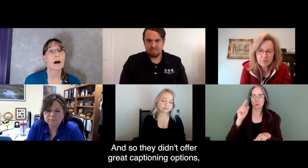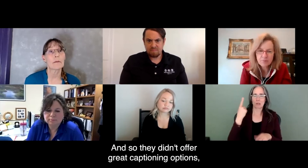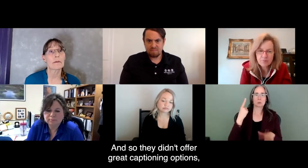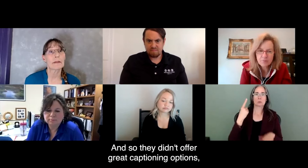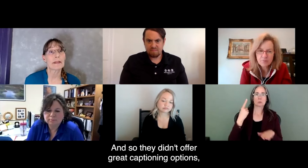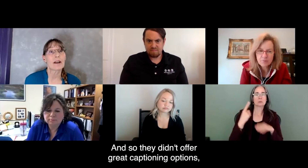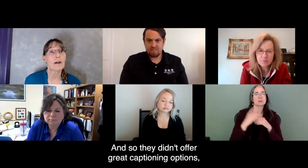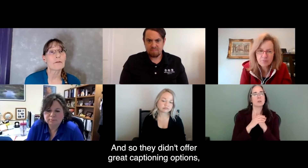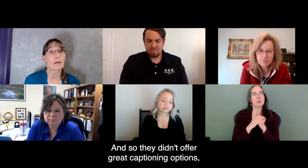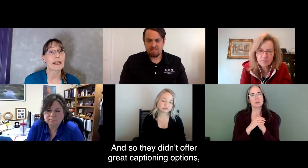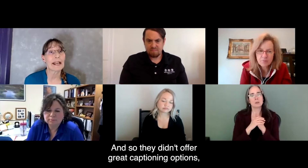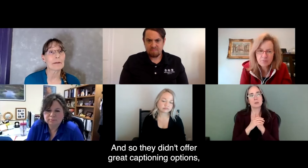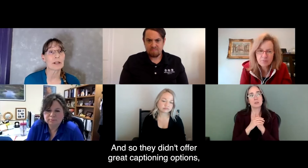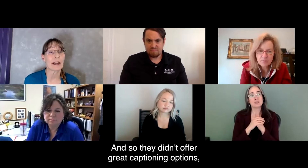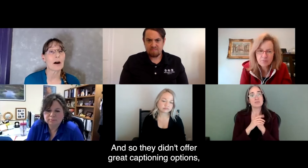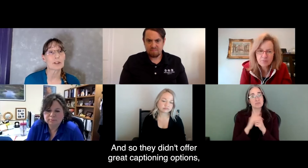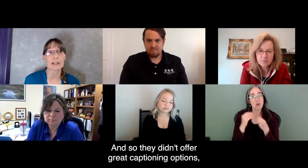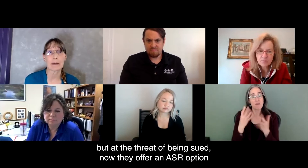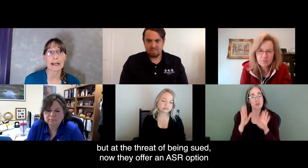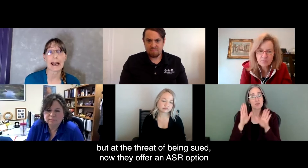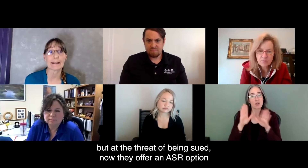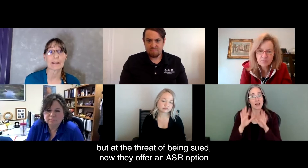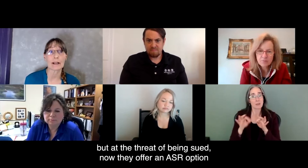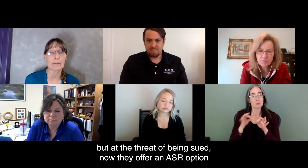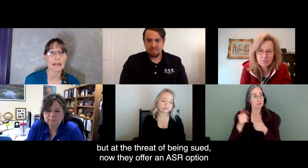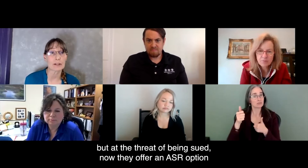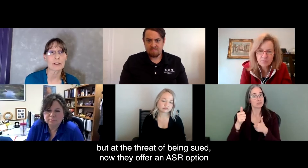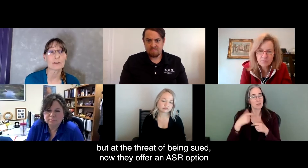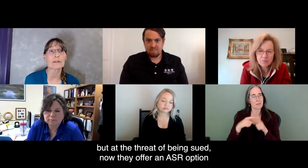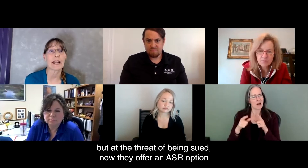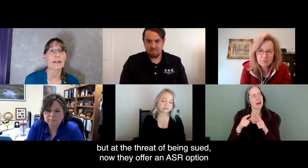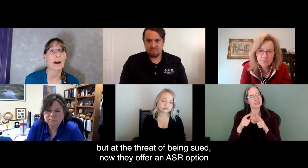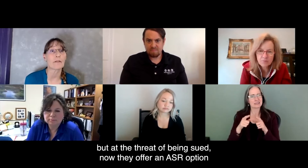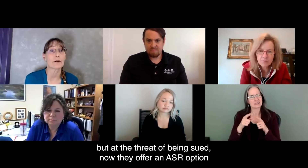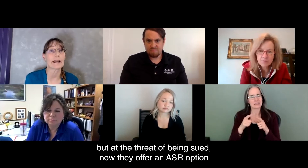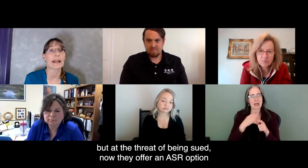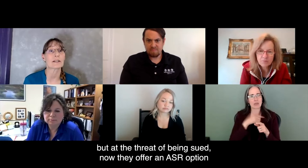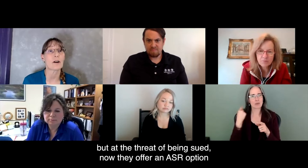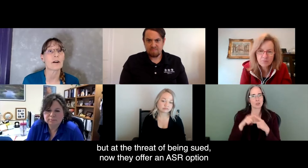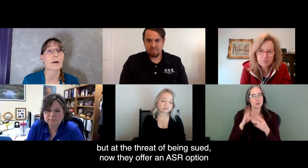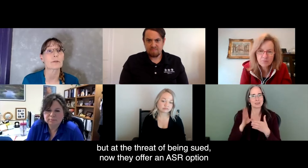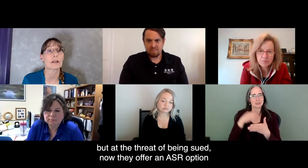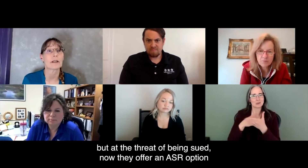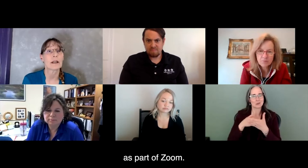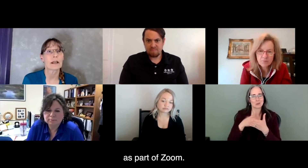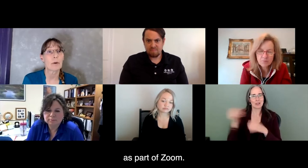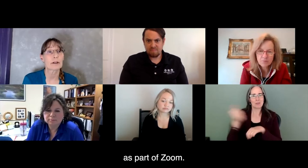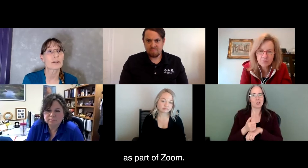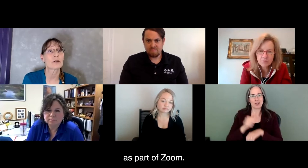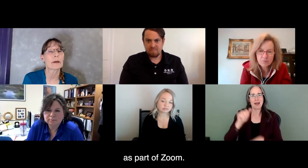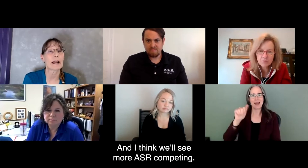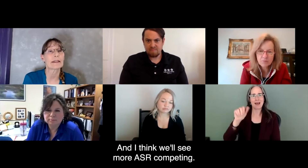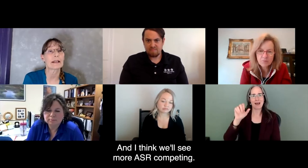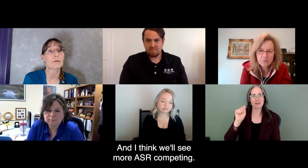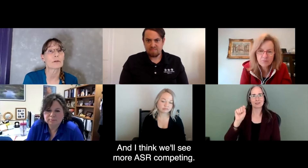so they didn't offer great captioning options, but at the threat of being sued, now they offer an ASR option as part of